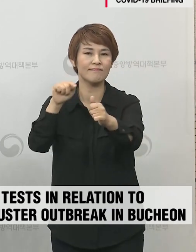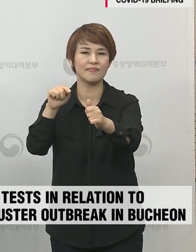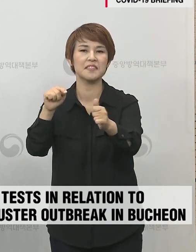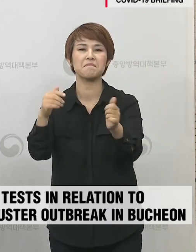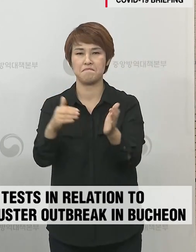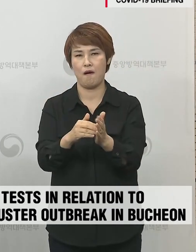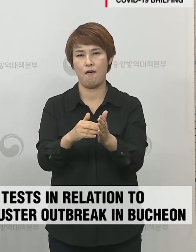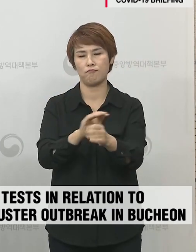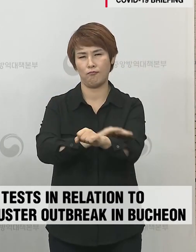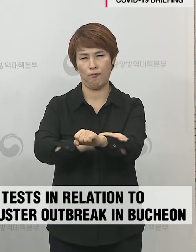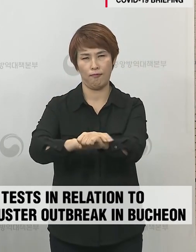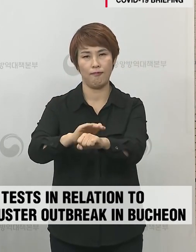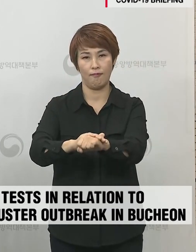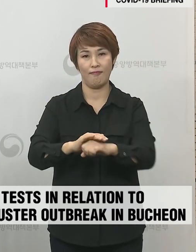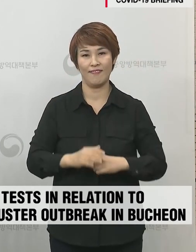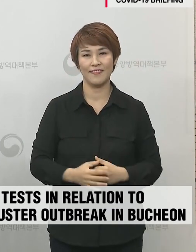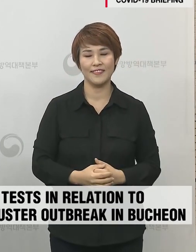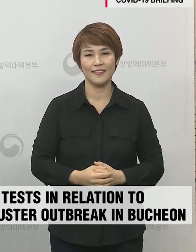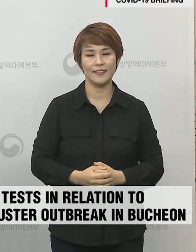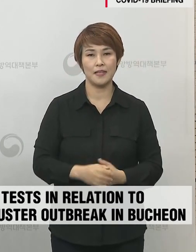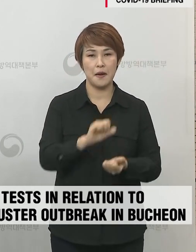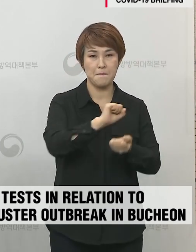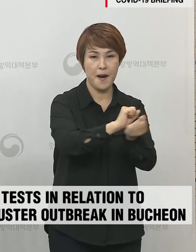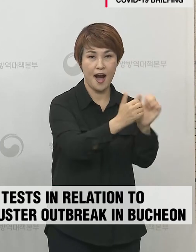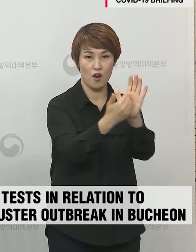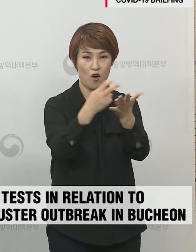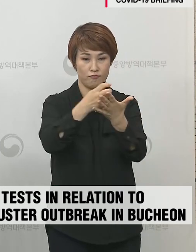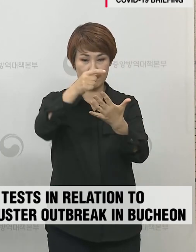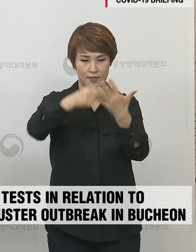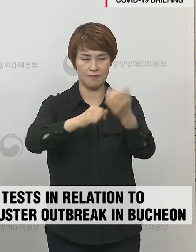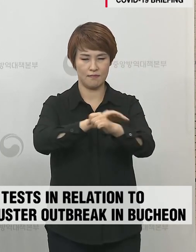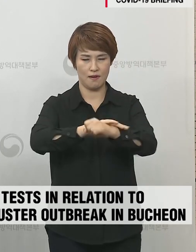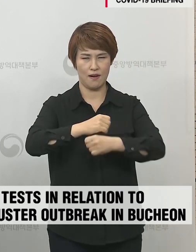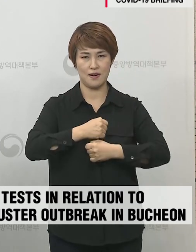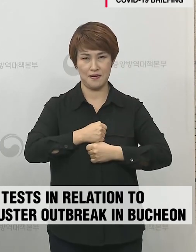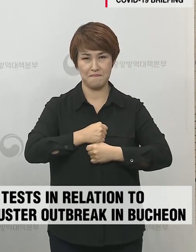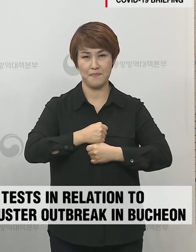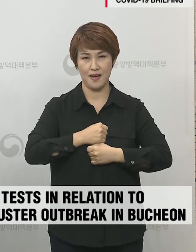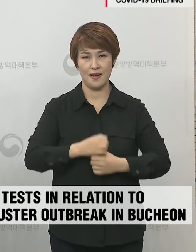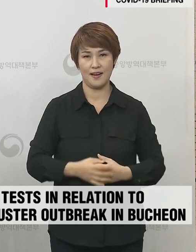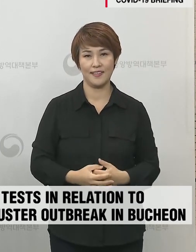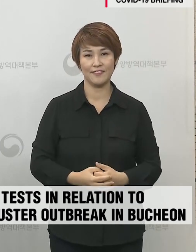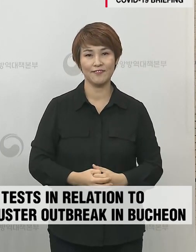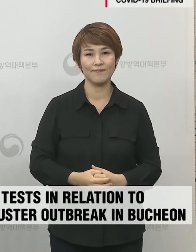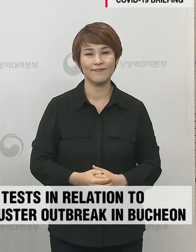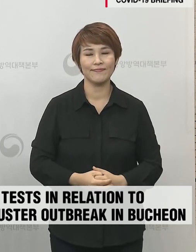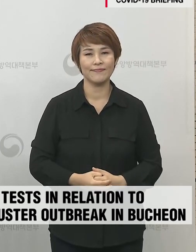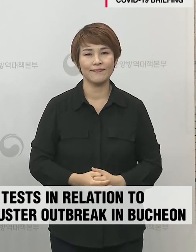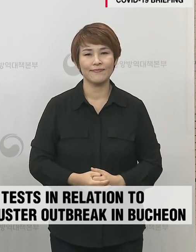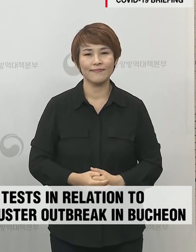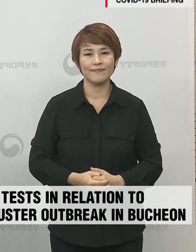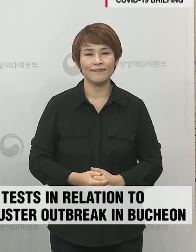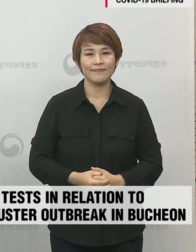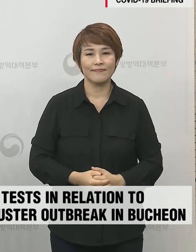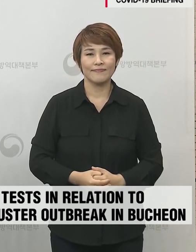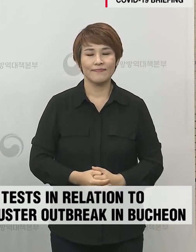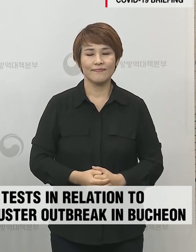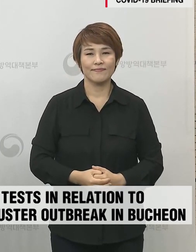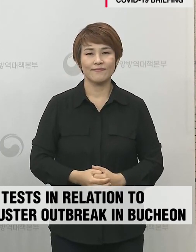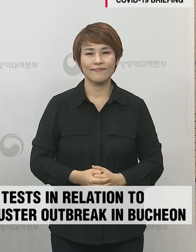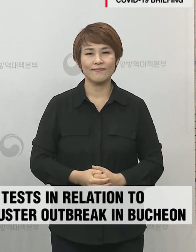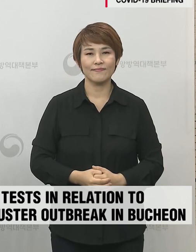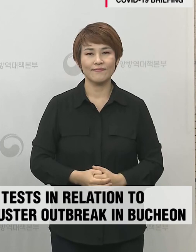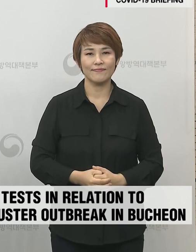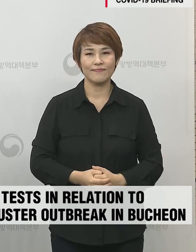and also called for people to wear their face masks. So we believe that this was a case where